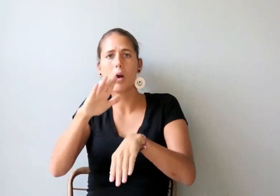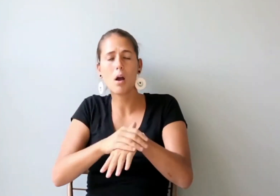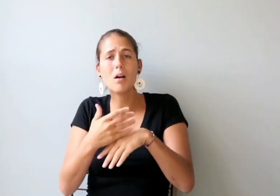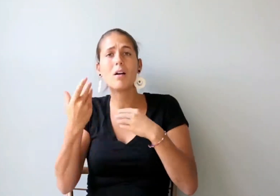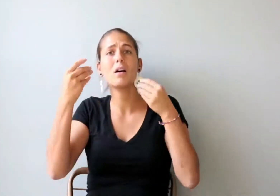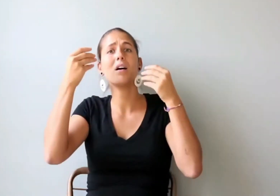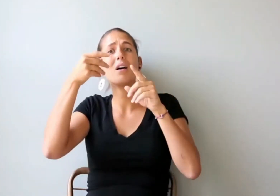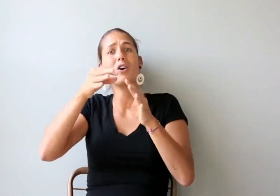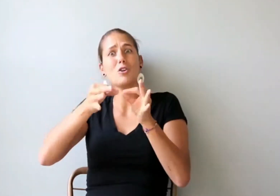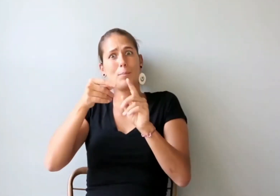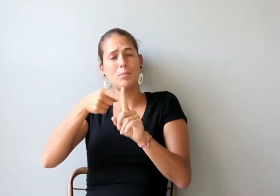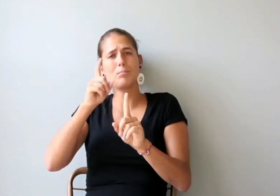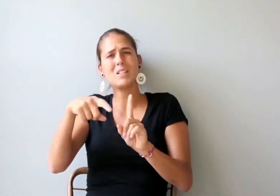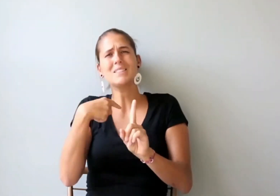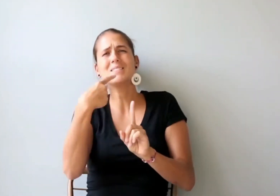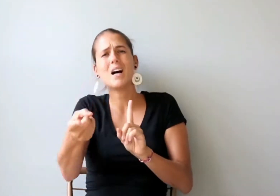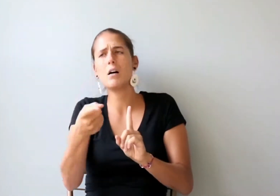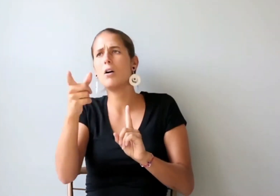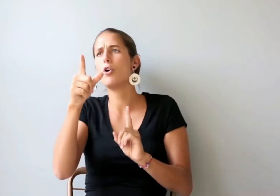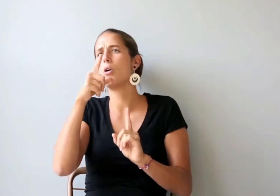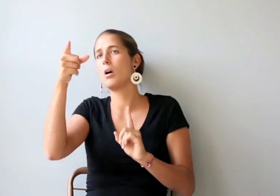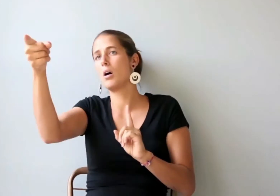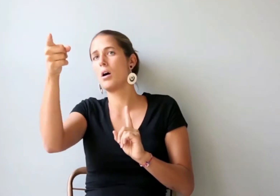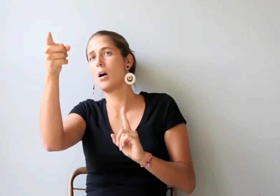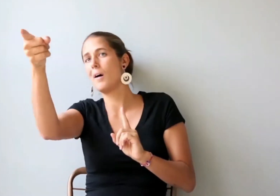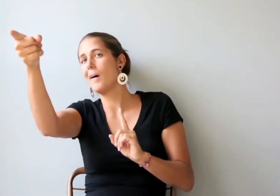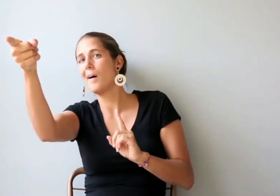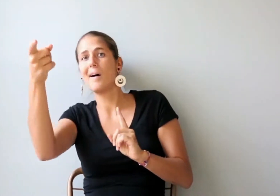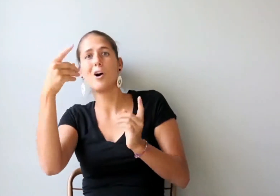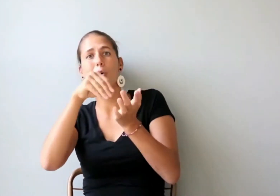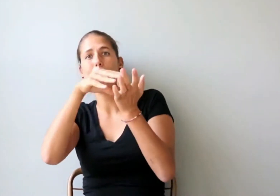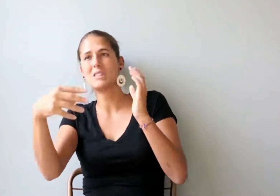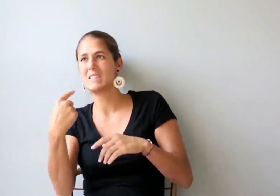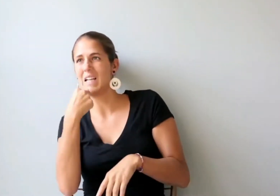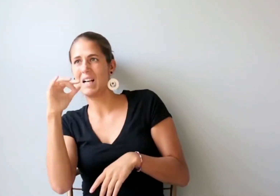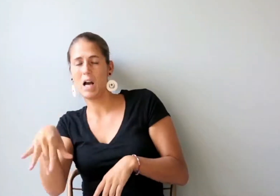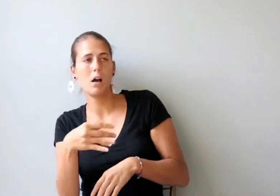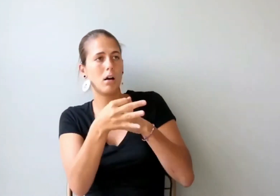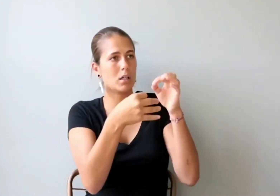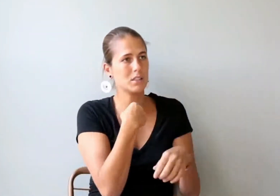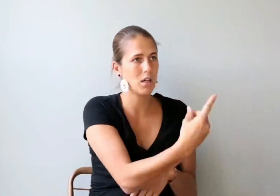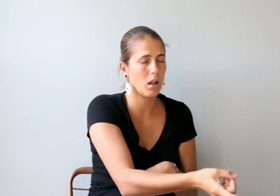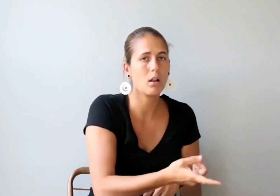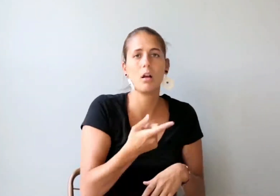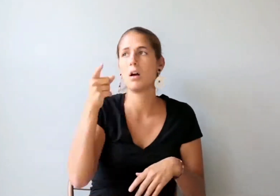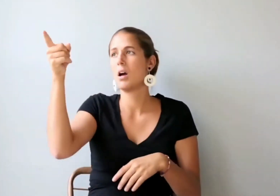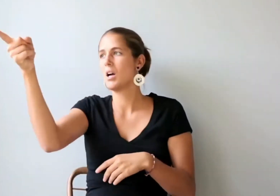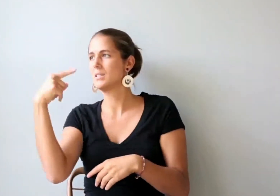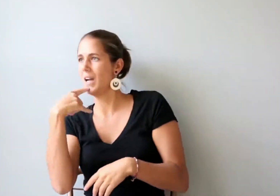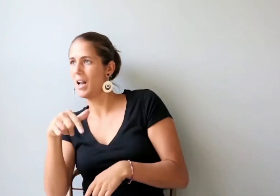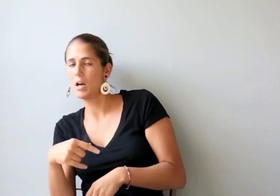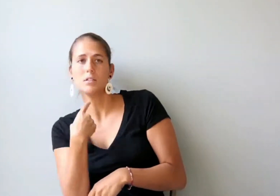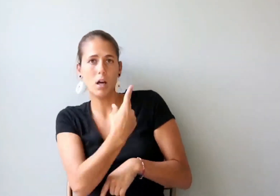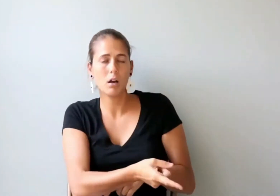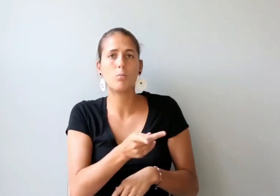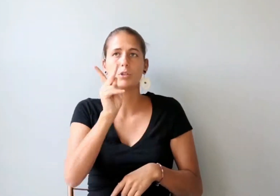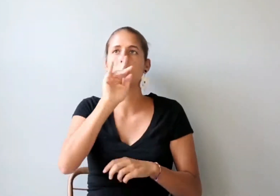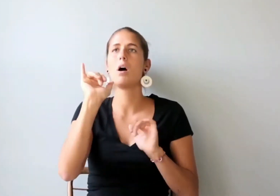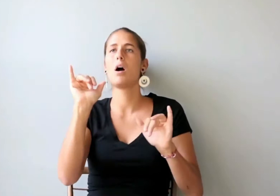indicate who is talking at the time. Is it the teacher or is it a student? If Kristiann has to look around to